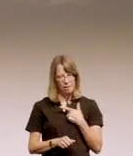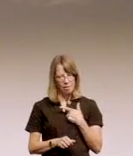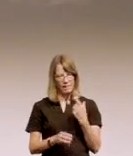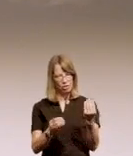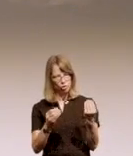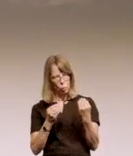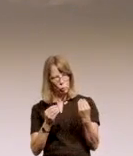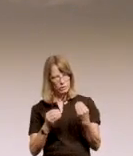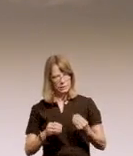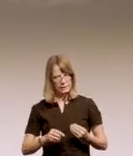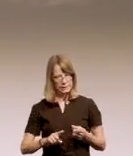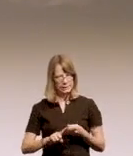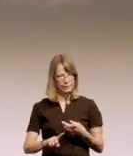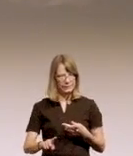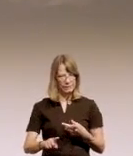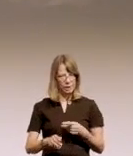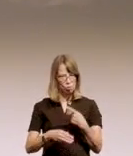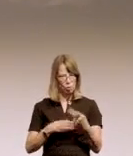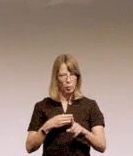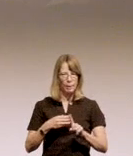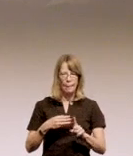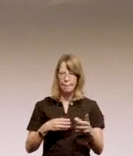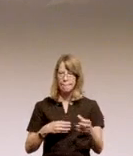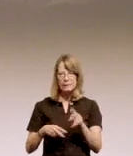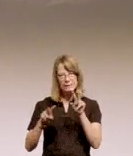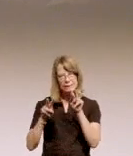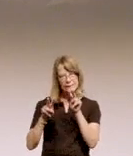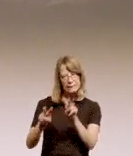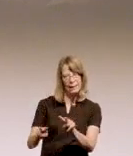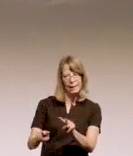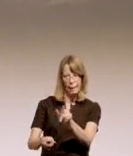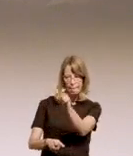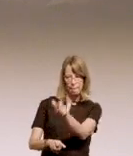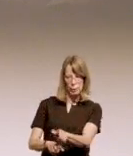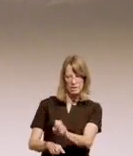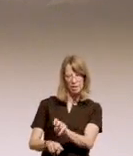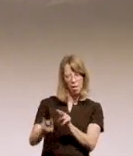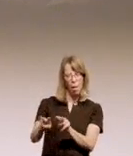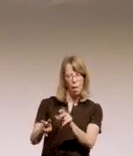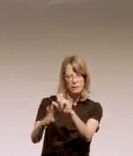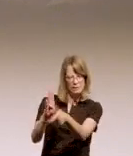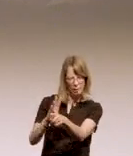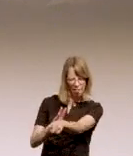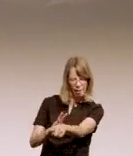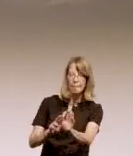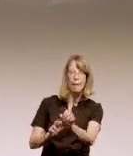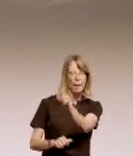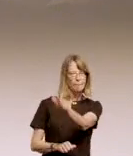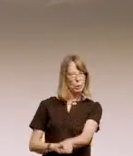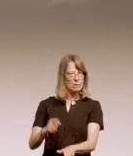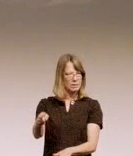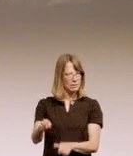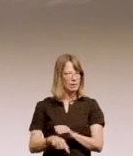And kind of the motto of that program is see the person, not the disability. Now, as a user experience designer, when you're put